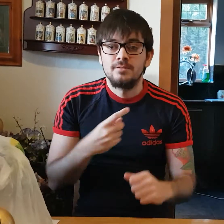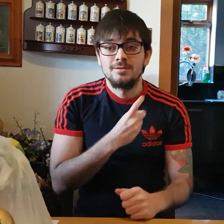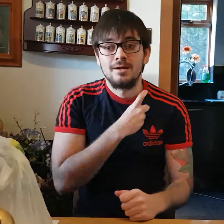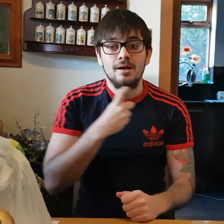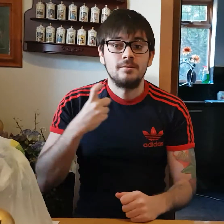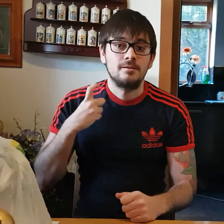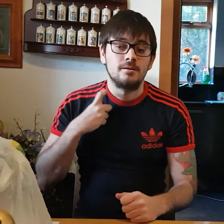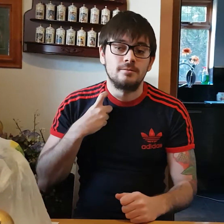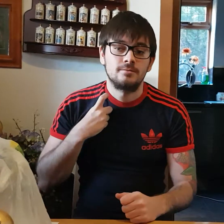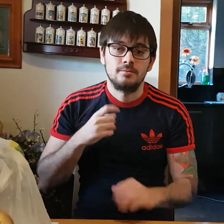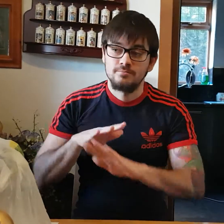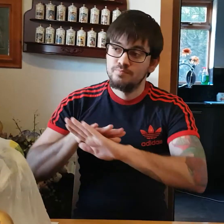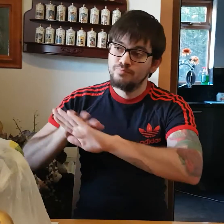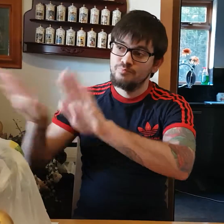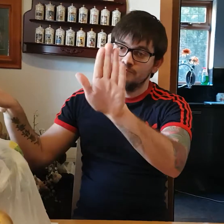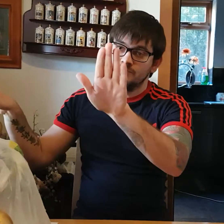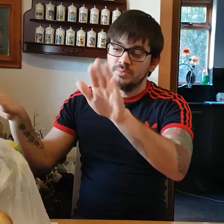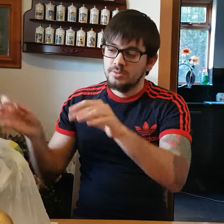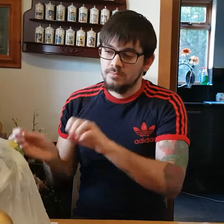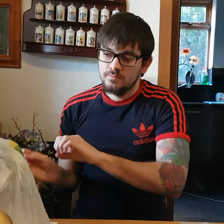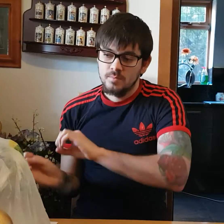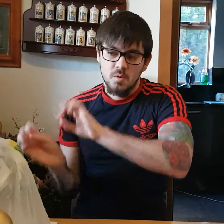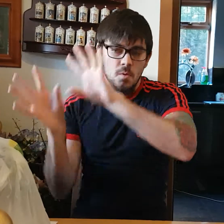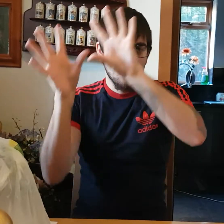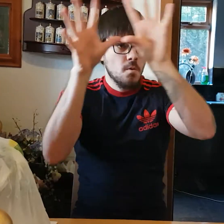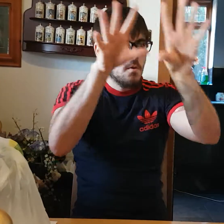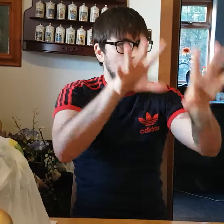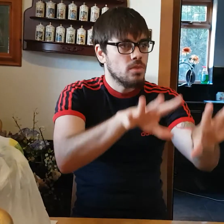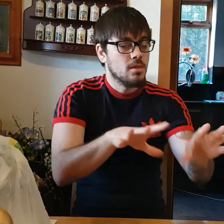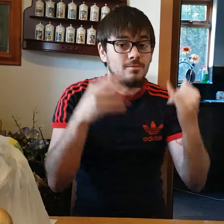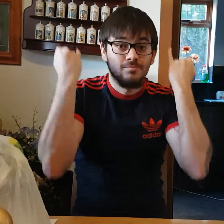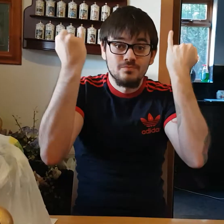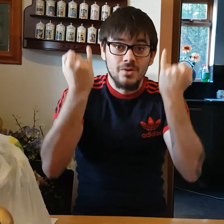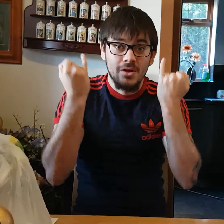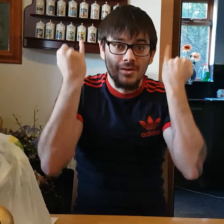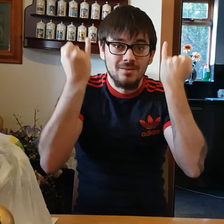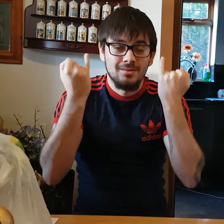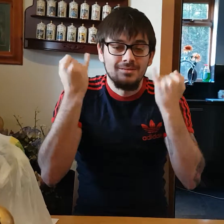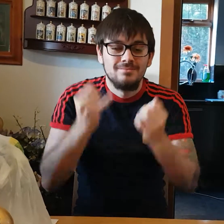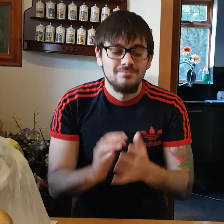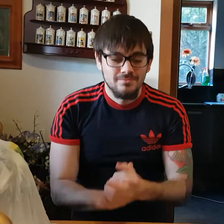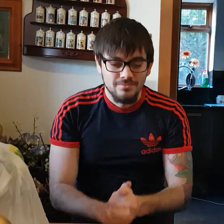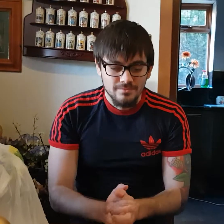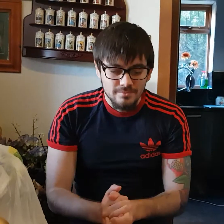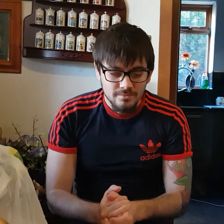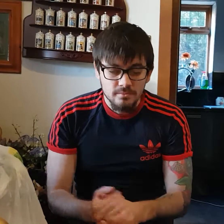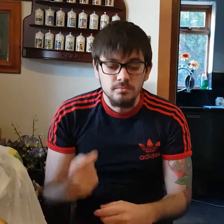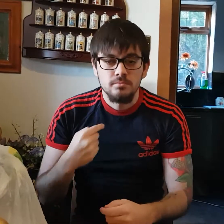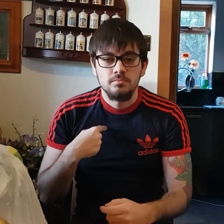So my mum fought to get me a place and finally I moved from Preston over to Derby.